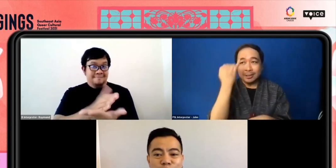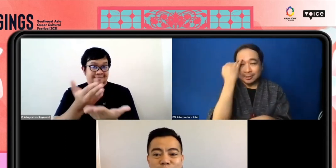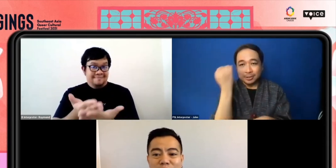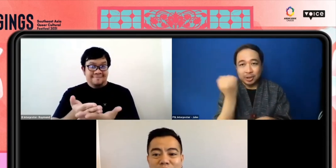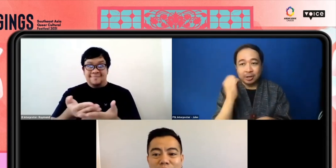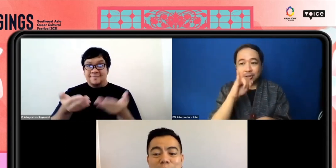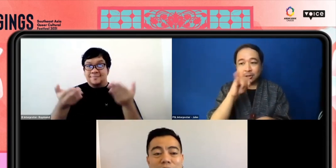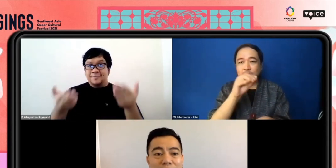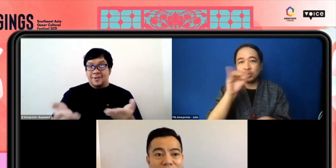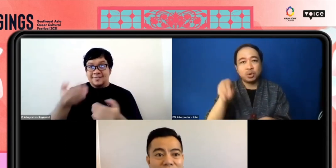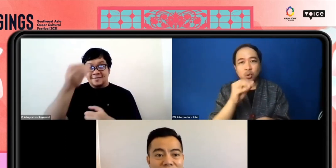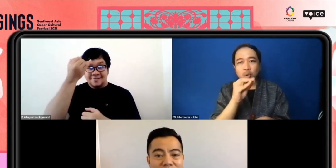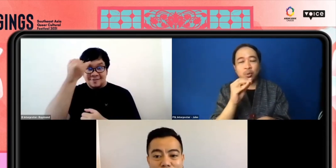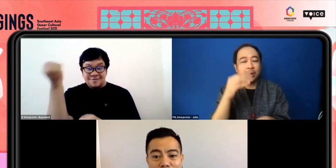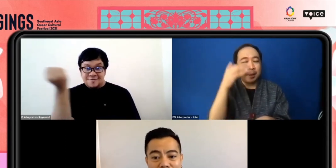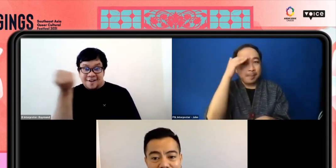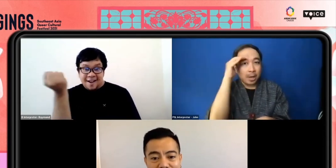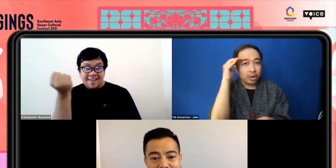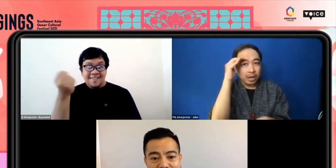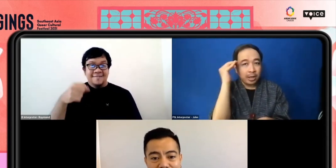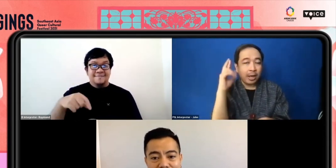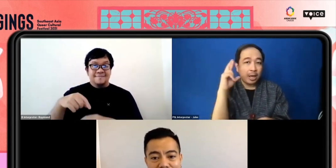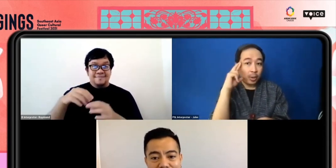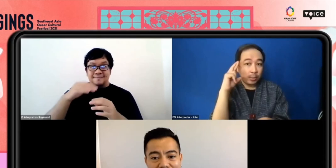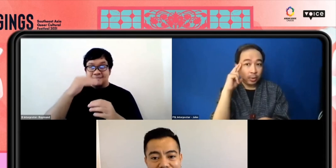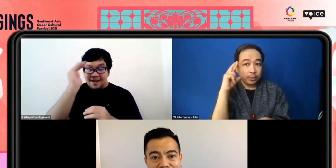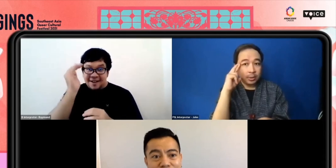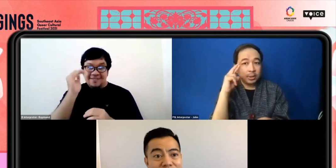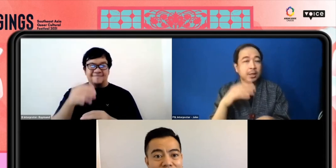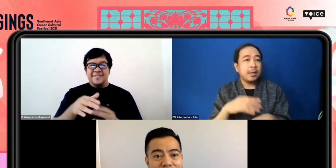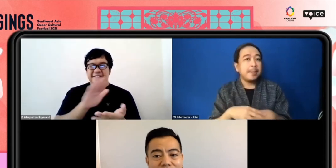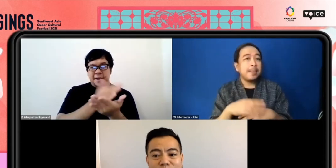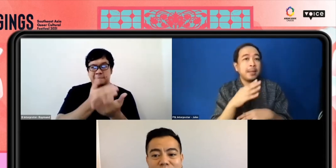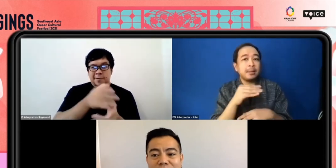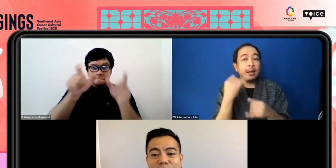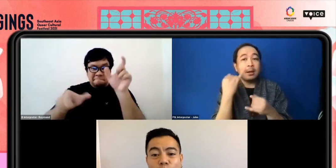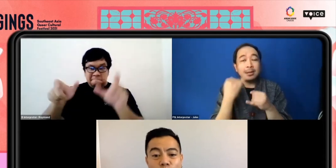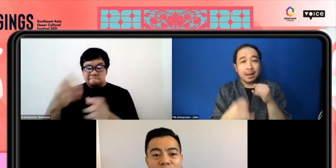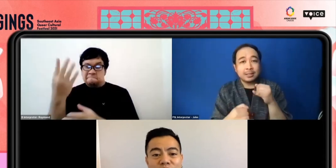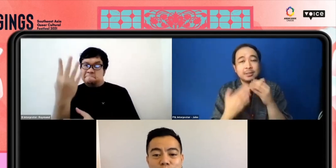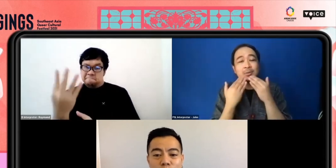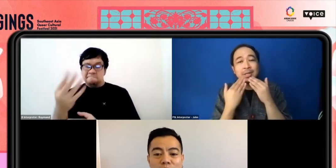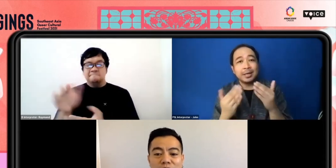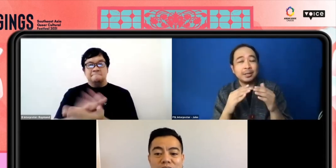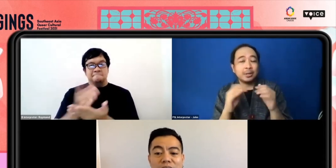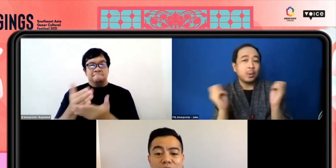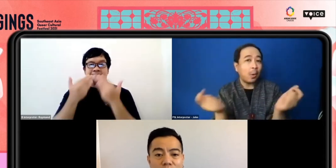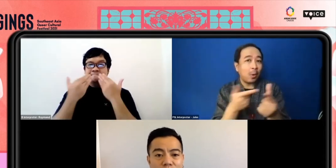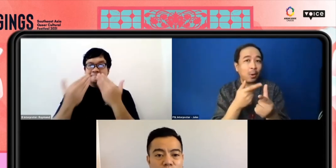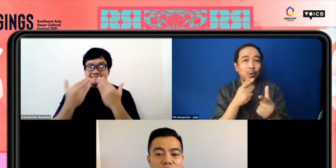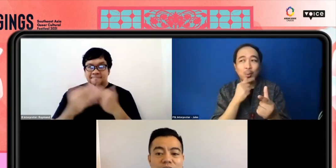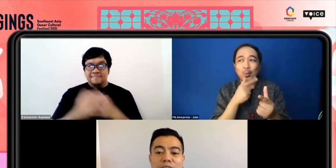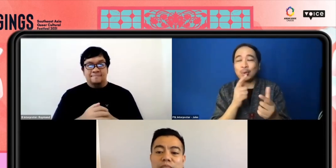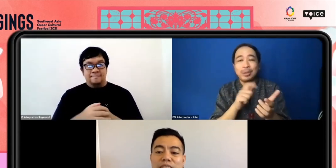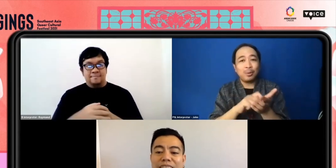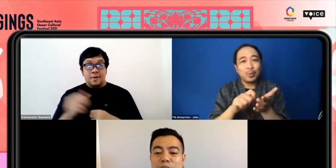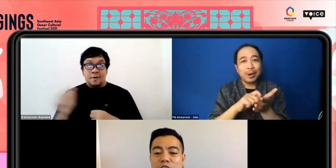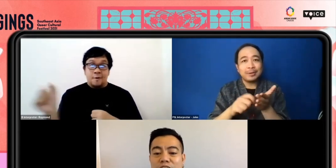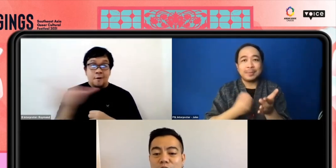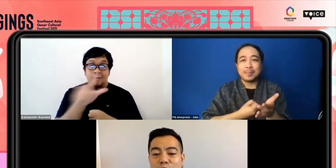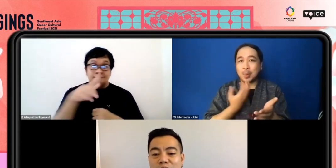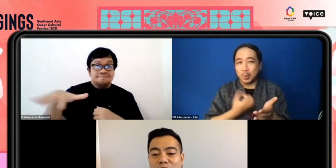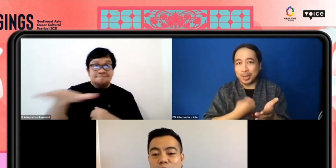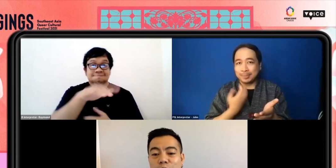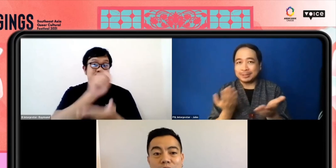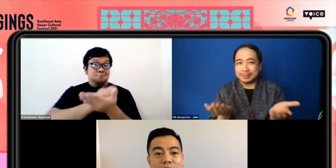Jojo, Mariah, and Raymond. And finally, I'd like to thank all of the poets in the anthology,